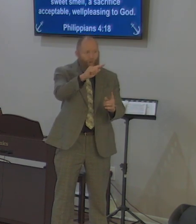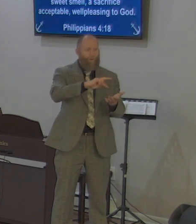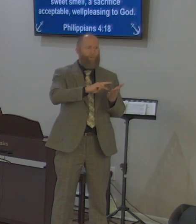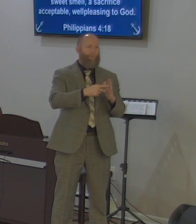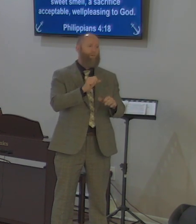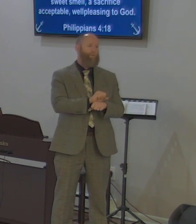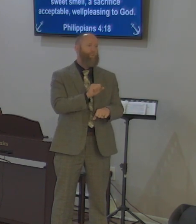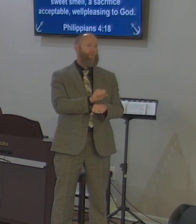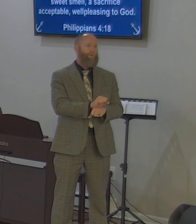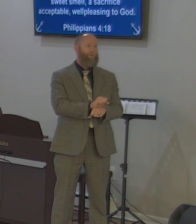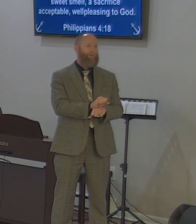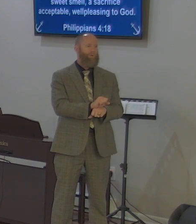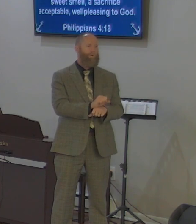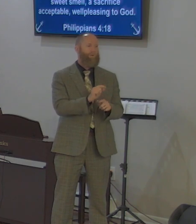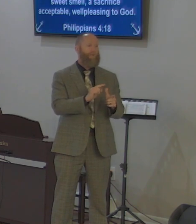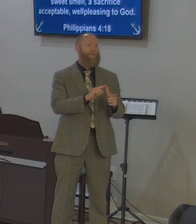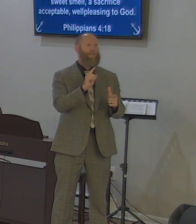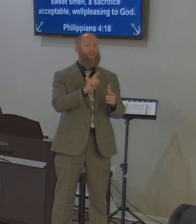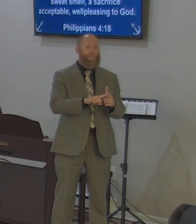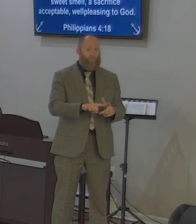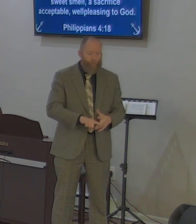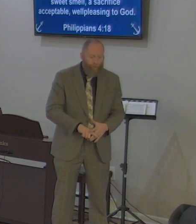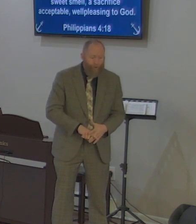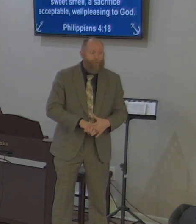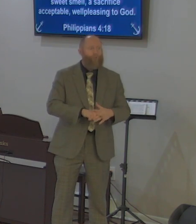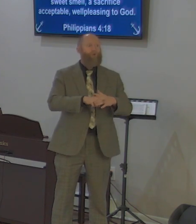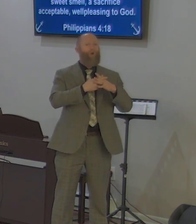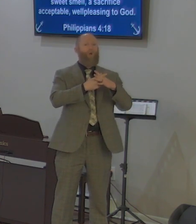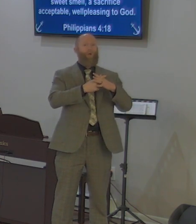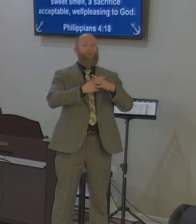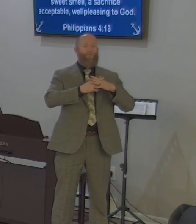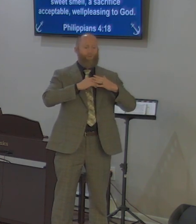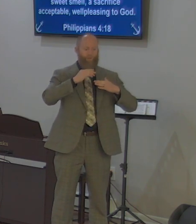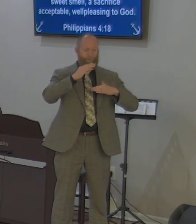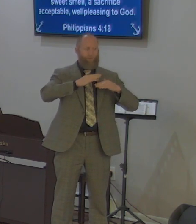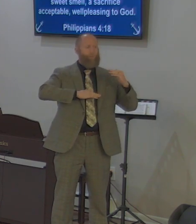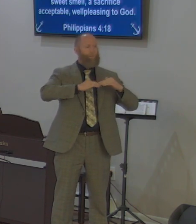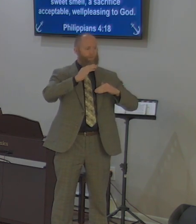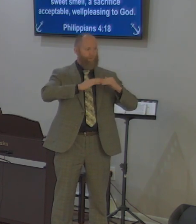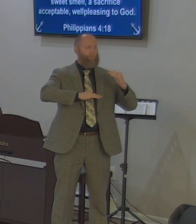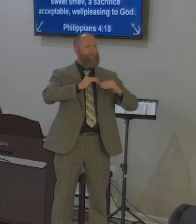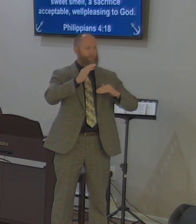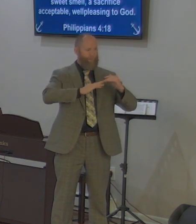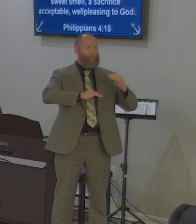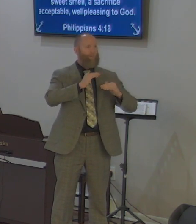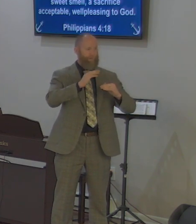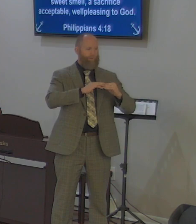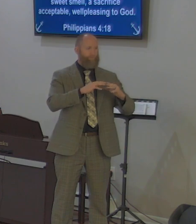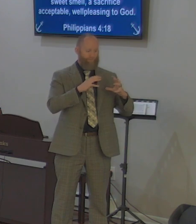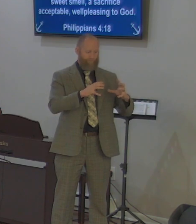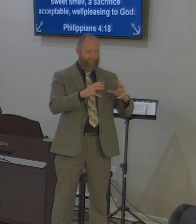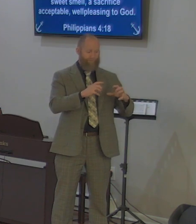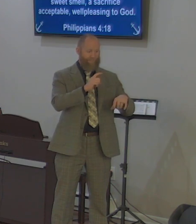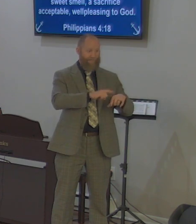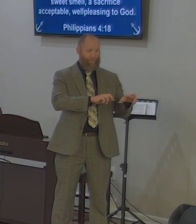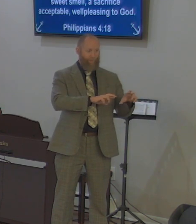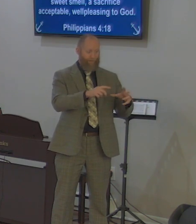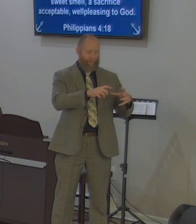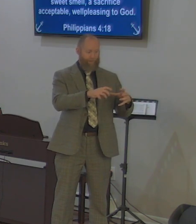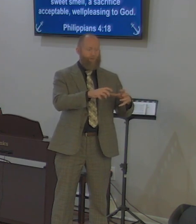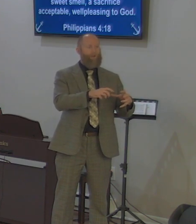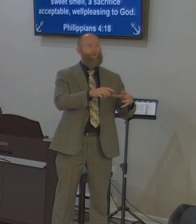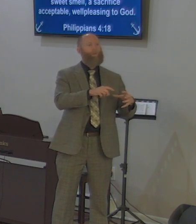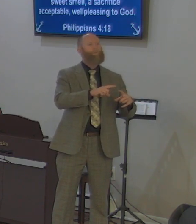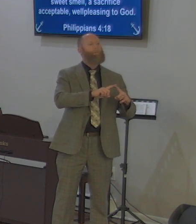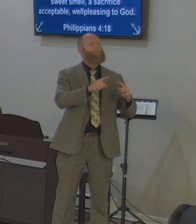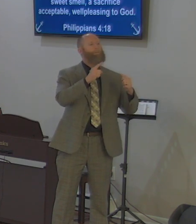And they began to build. Well, as soon as they began to build, the armies of Samaria, Sanballat and Tobiah and the other thugs that made them